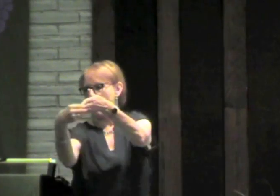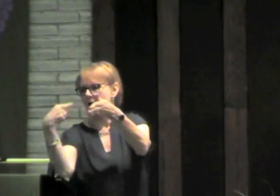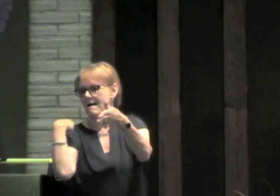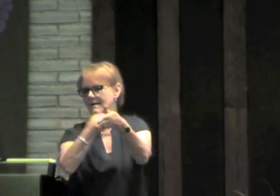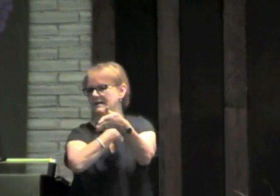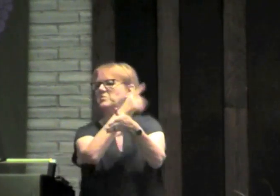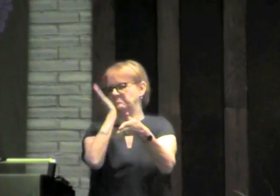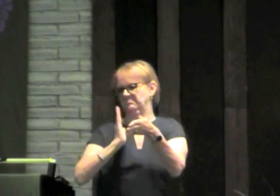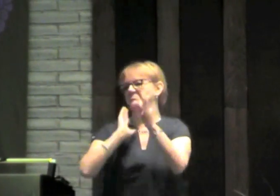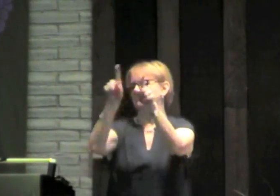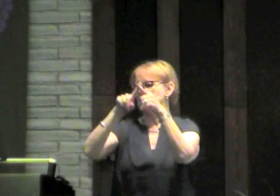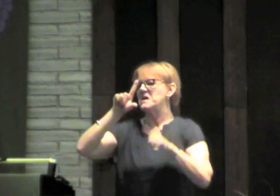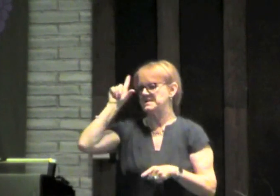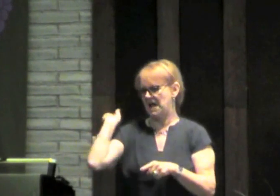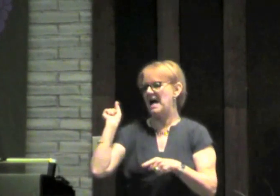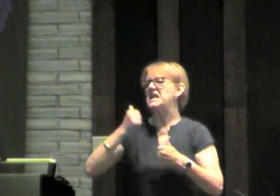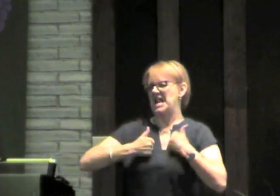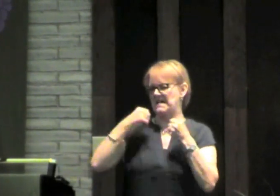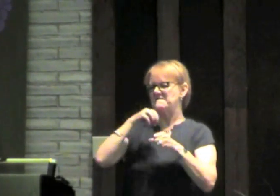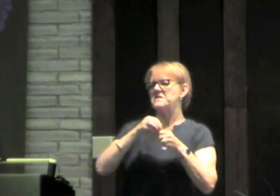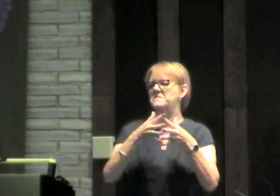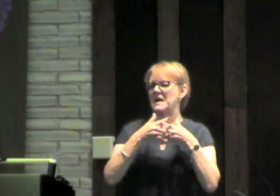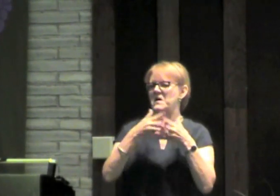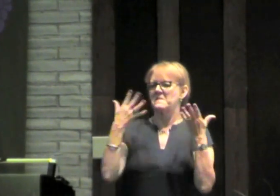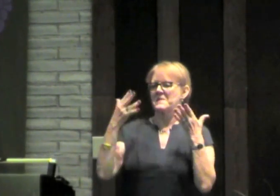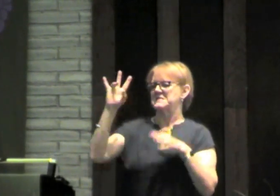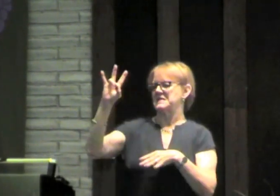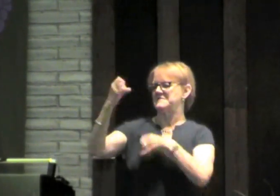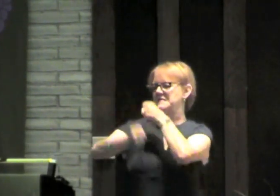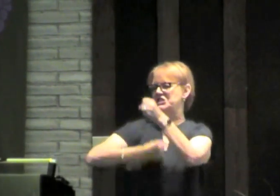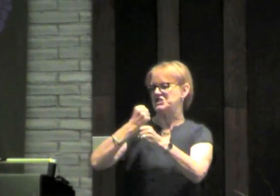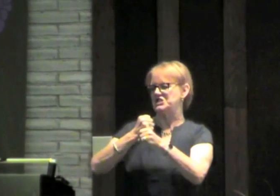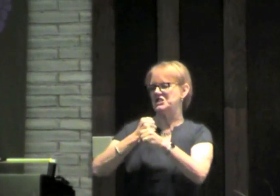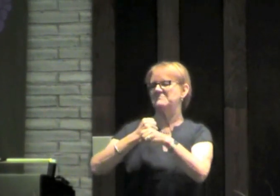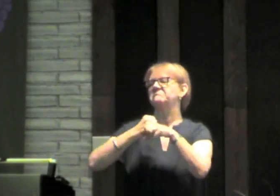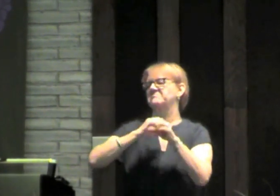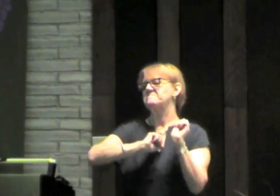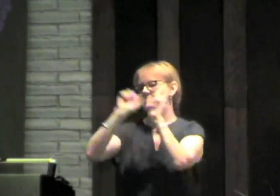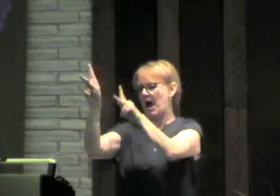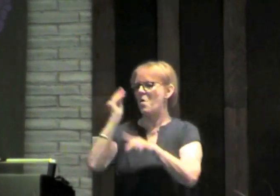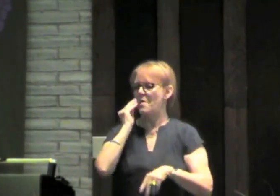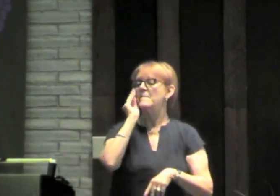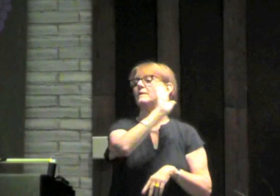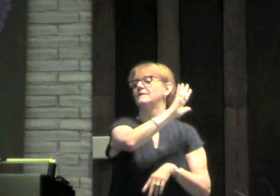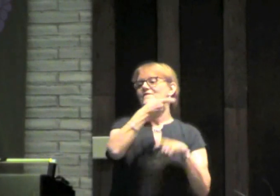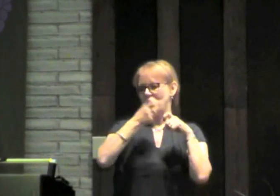The dark beard? That was our guide. He'd been to Gallaudet, and he lived in America for maybe 7 years, and then moved back to his